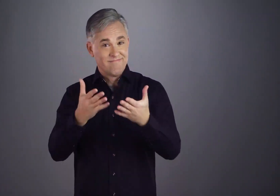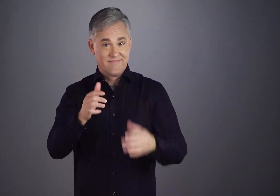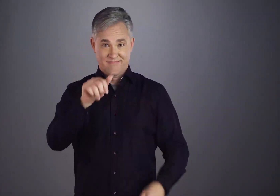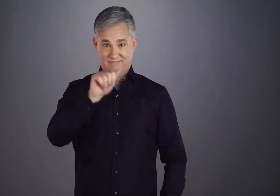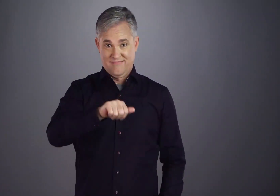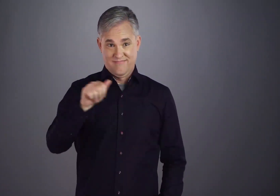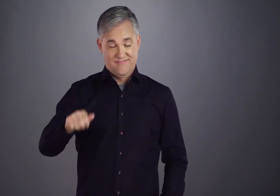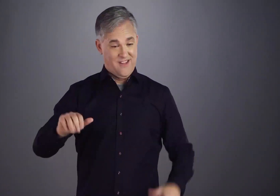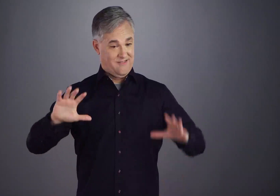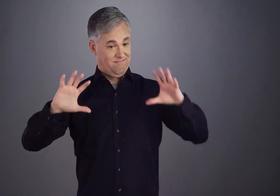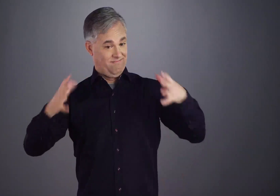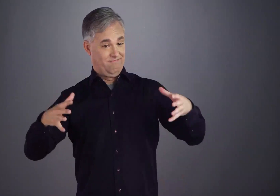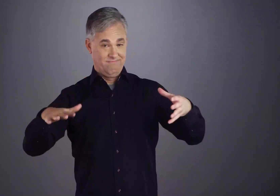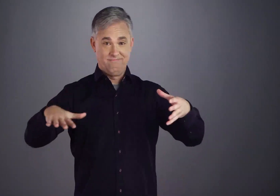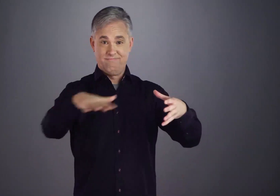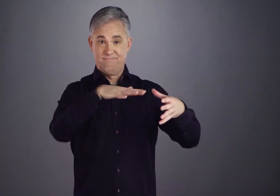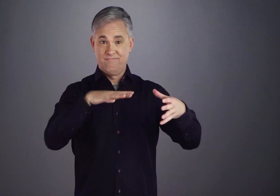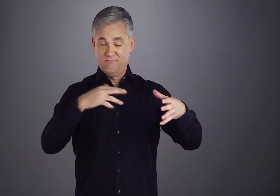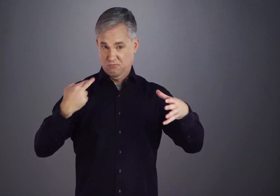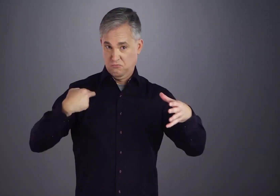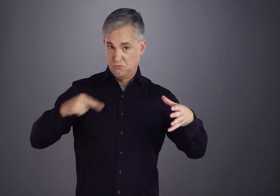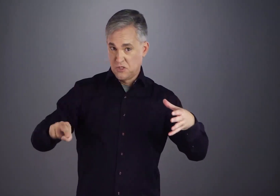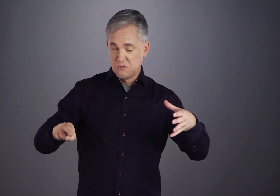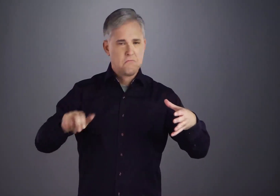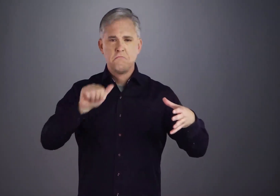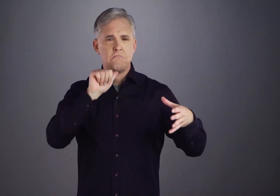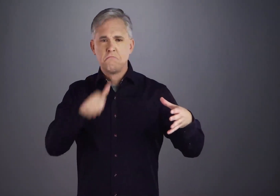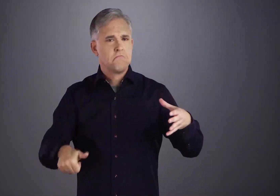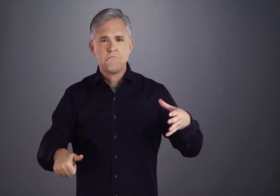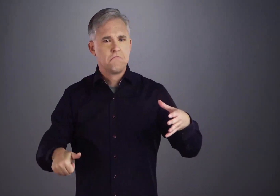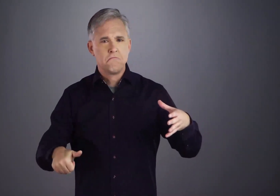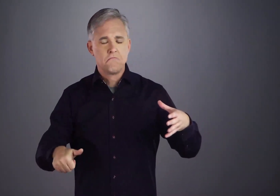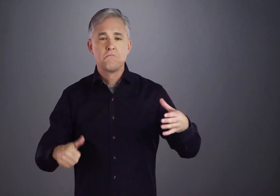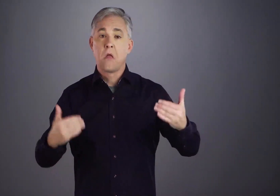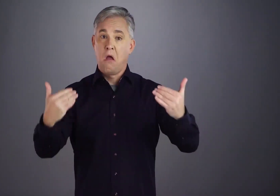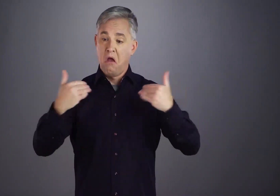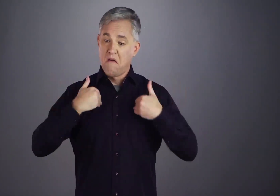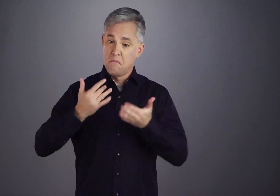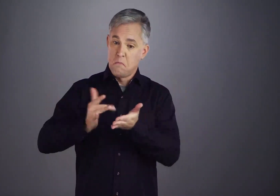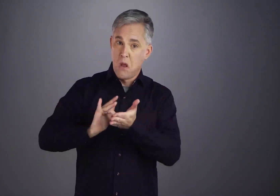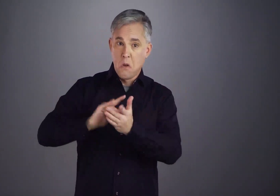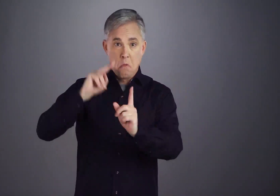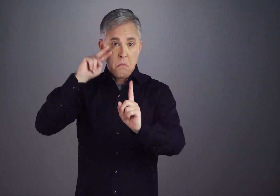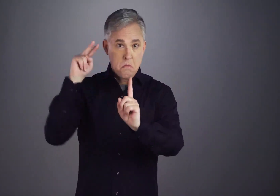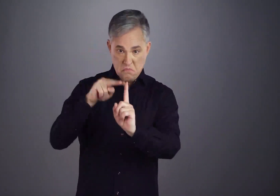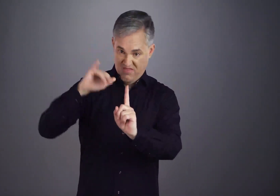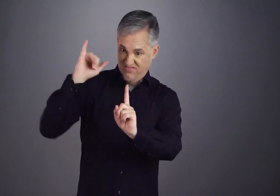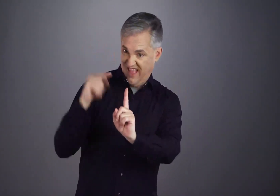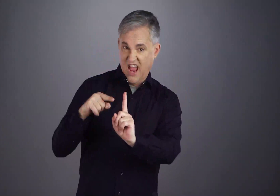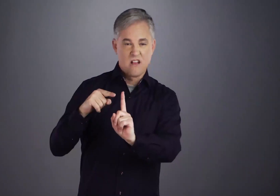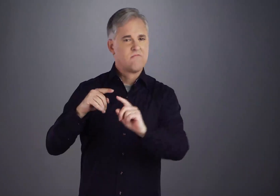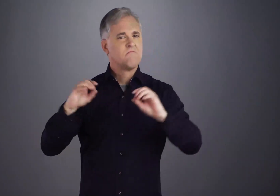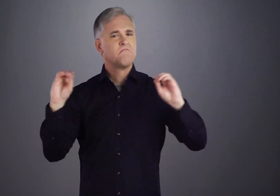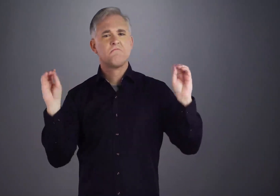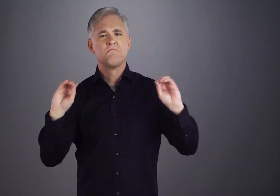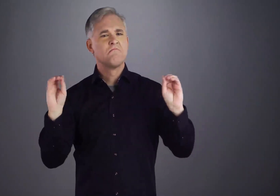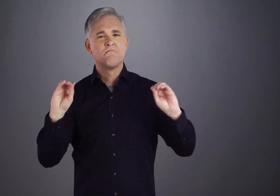Alcoholics Anonymous is not a religious organization. Neither does AA take any particular medical point of view, though we